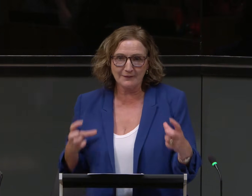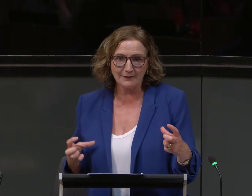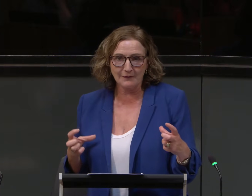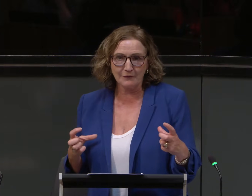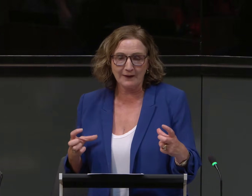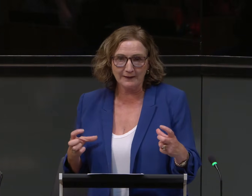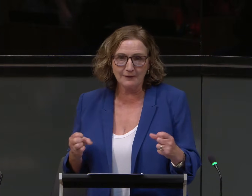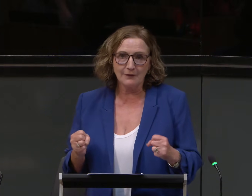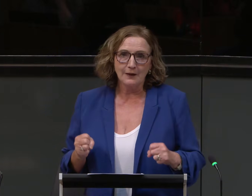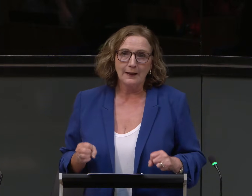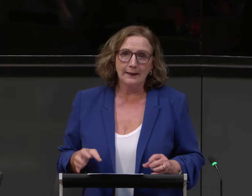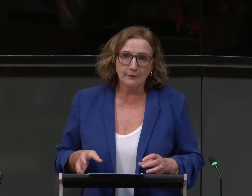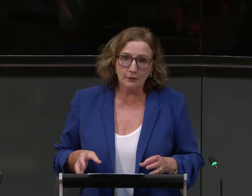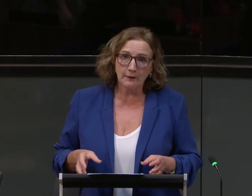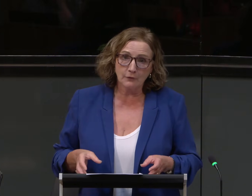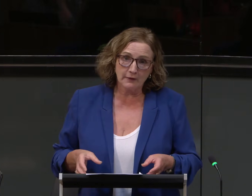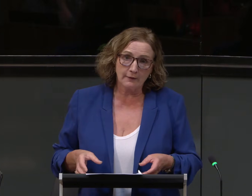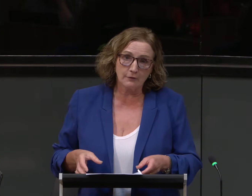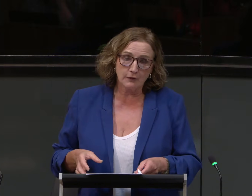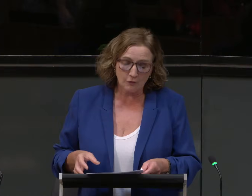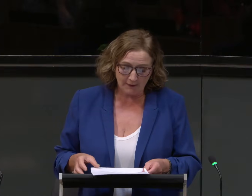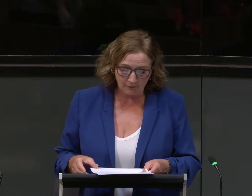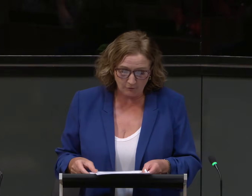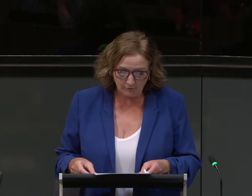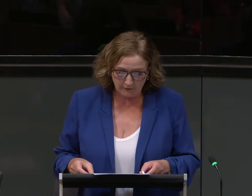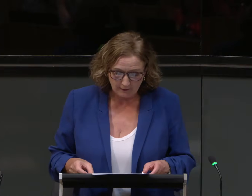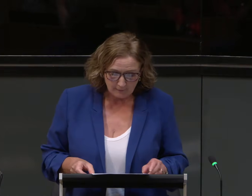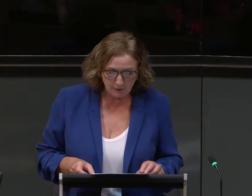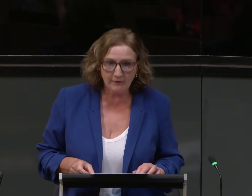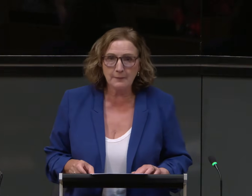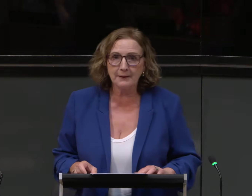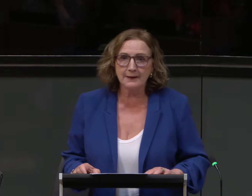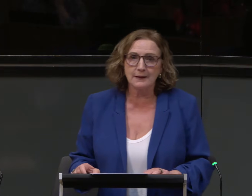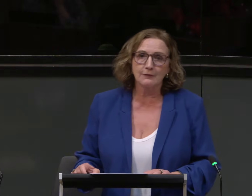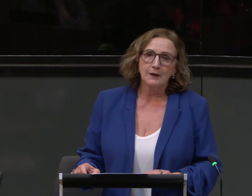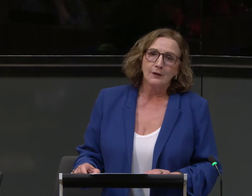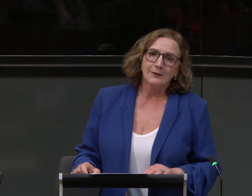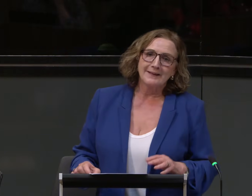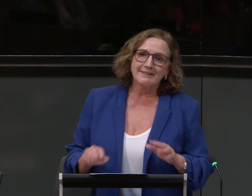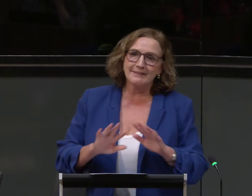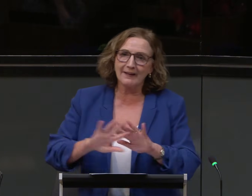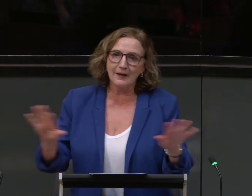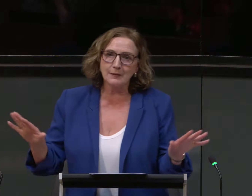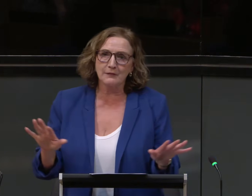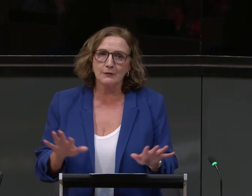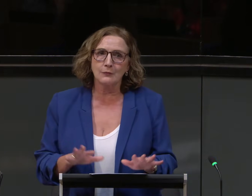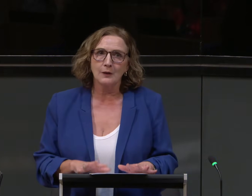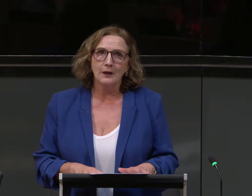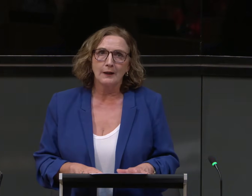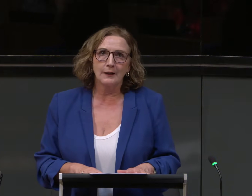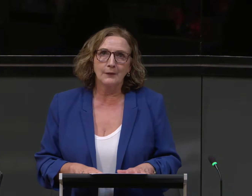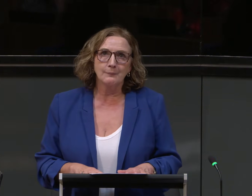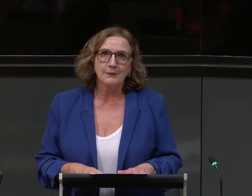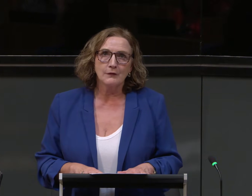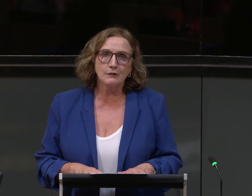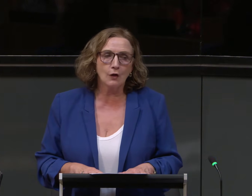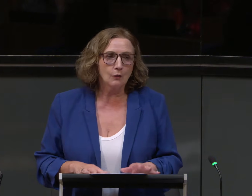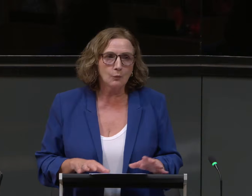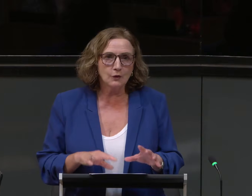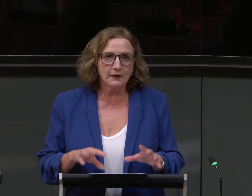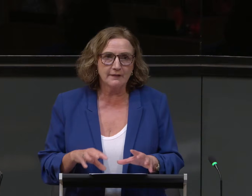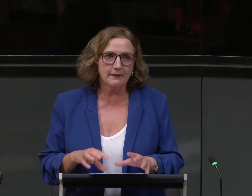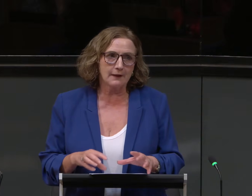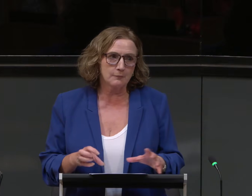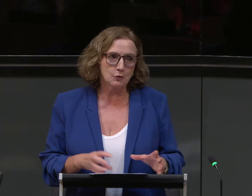MSs, the other 5, and county councillors from Anglesey, because I believe it's time to